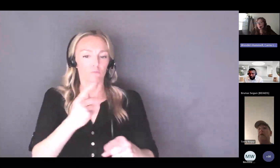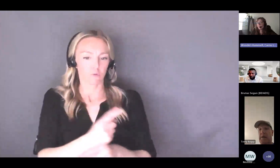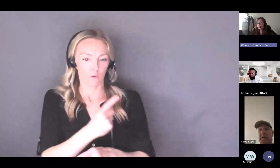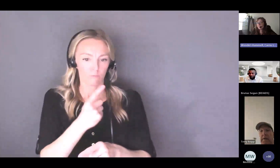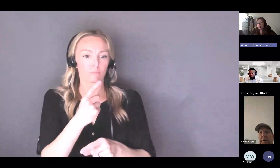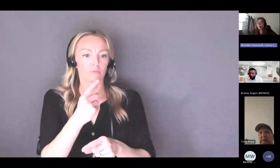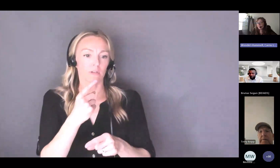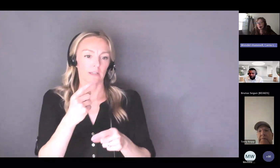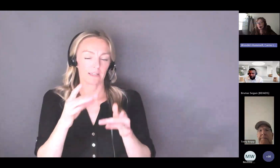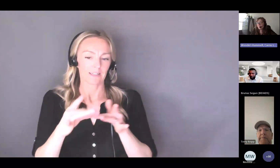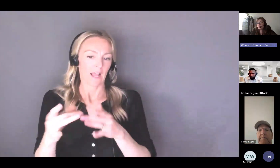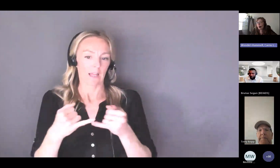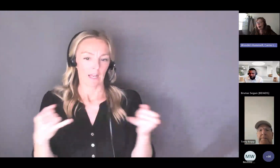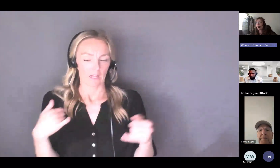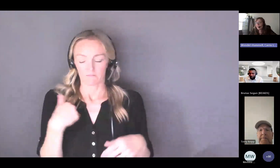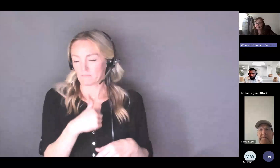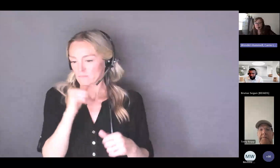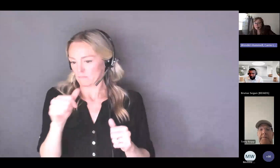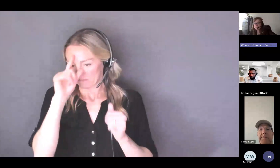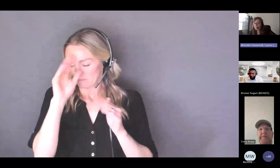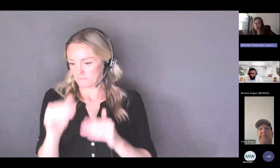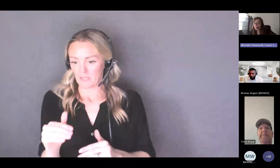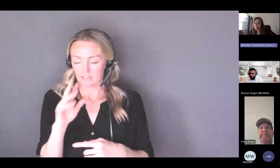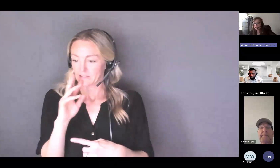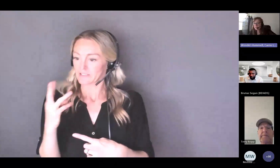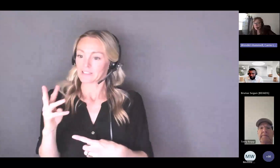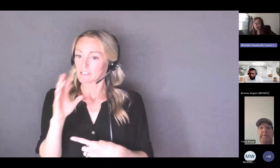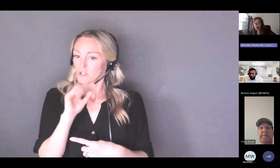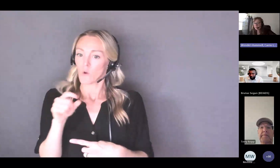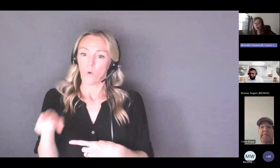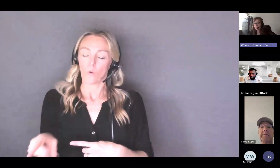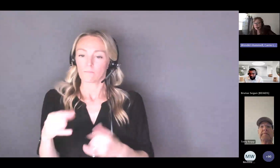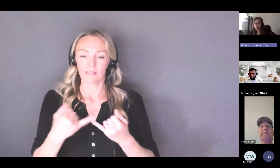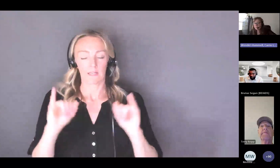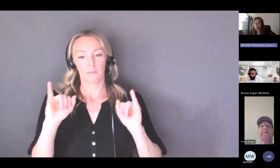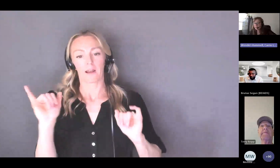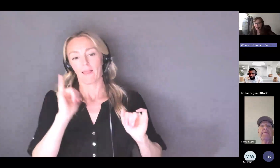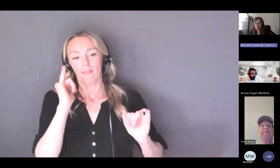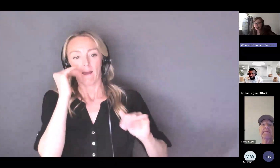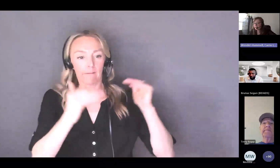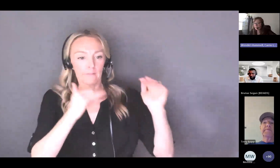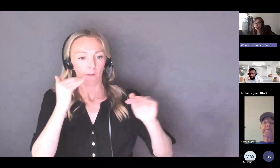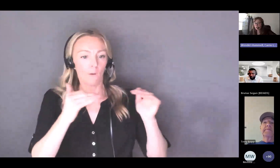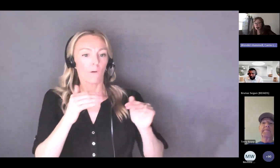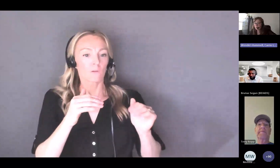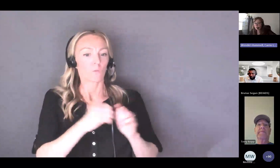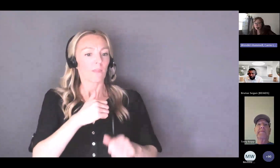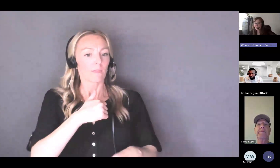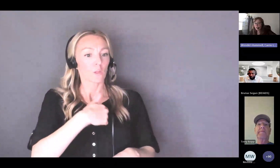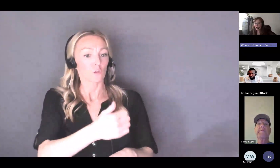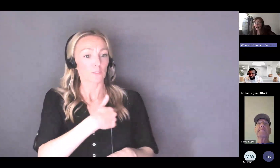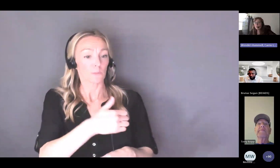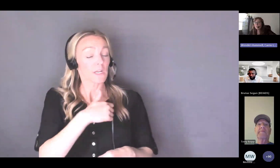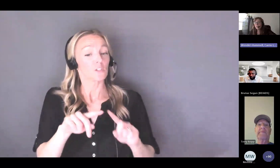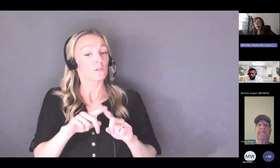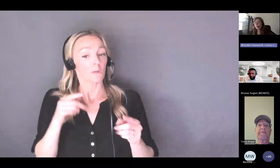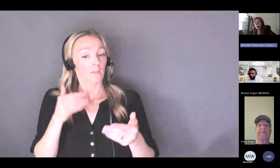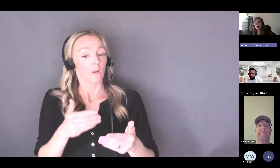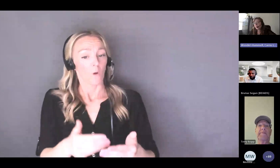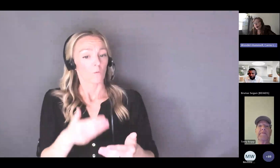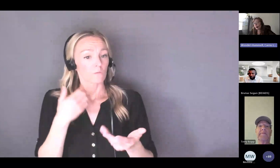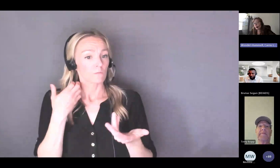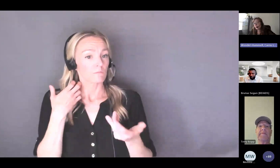don't expect a 16-year-old to be quite as independent as an adult in transportation, but they are getting close. So